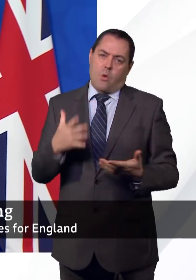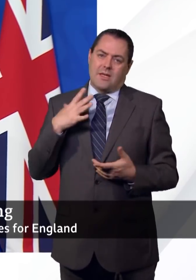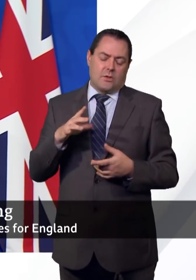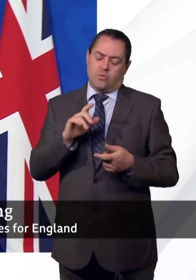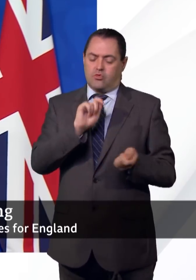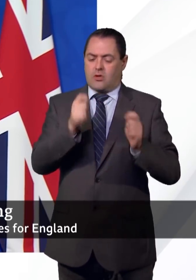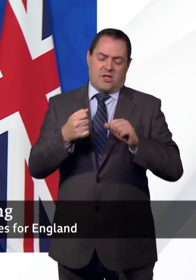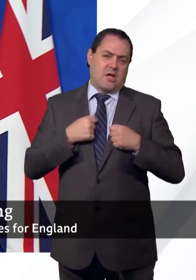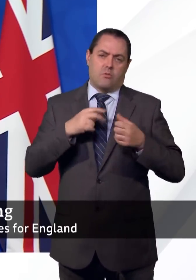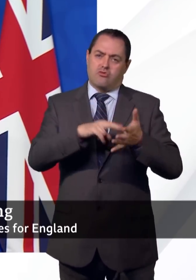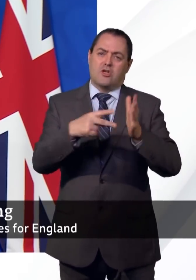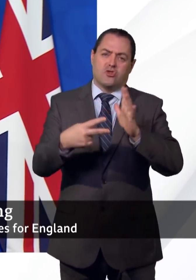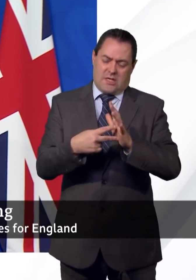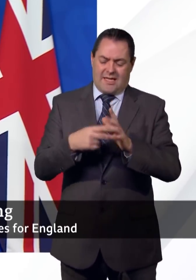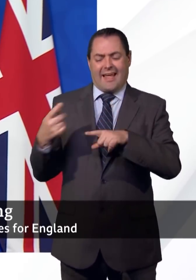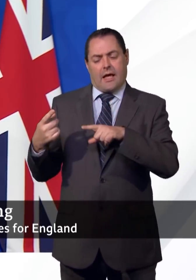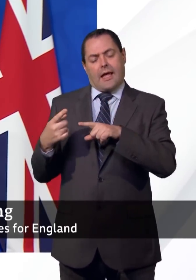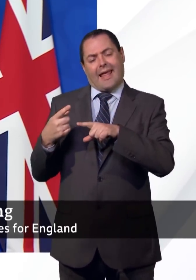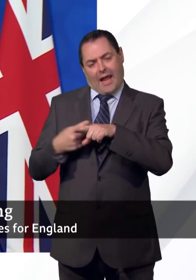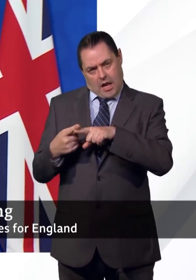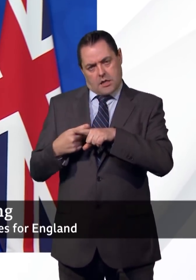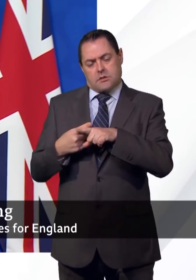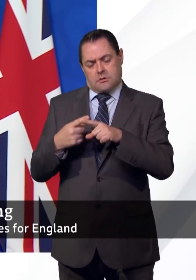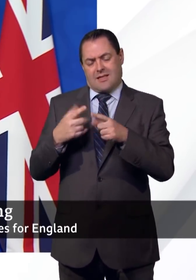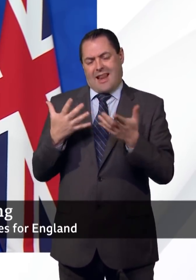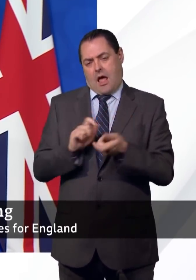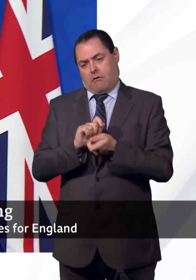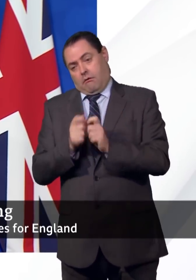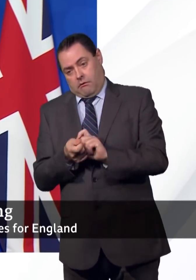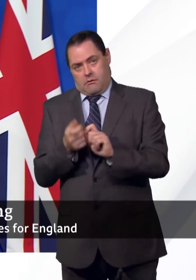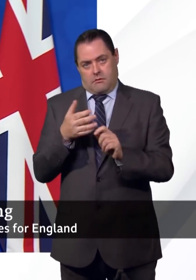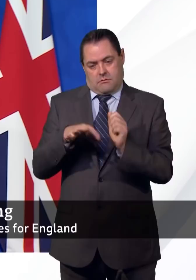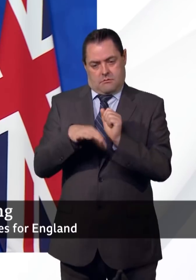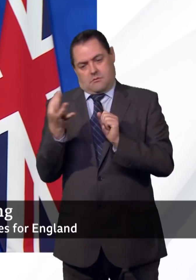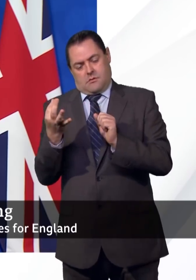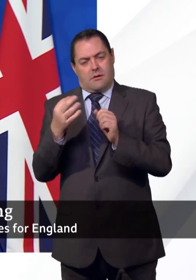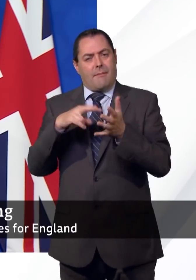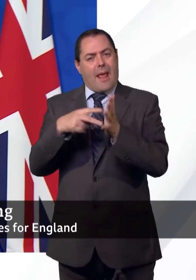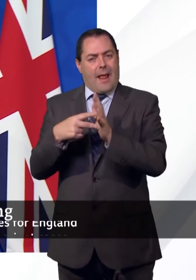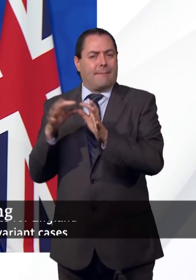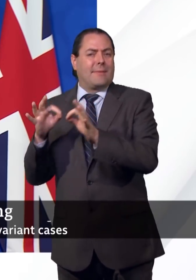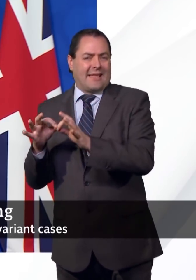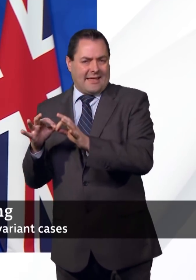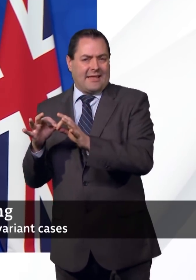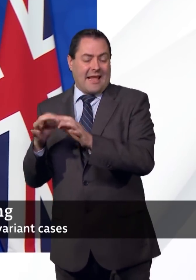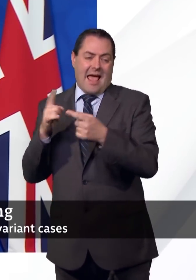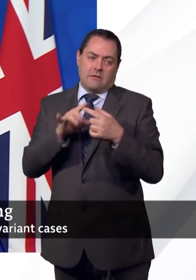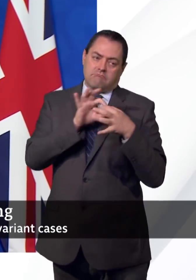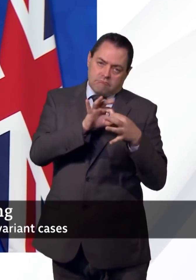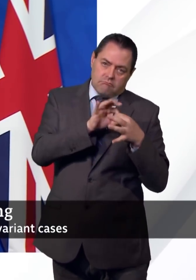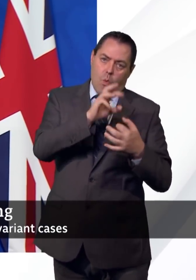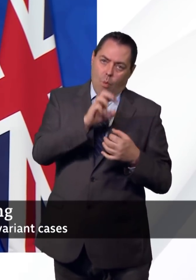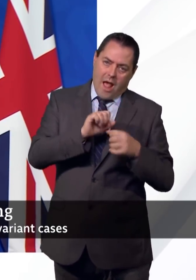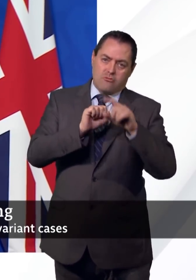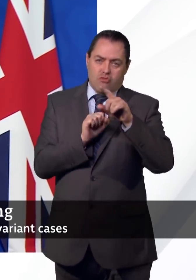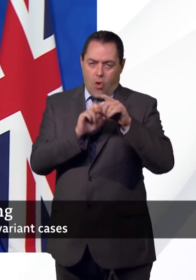Plan B in England, while continuing to work closely with our colleagues in the devolved administrations, so we slow the spread of